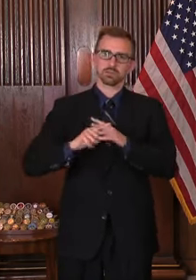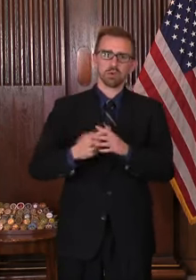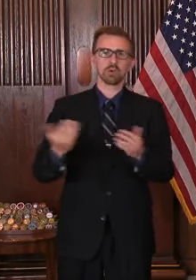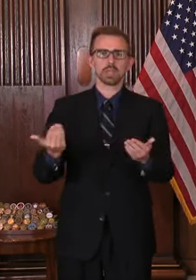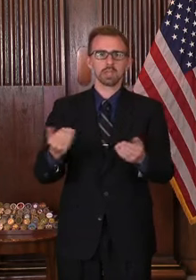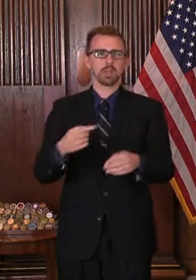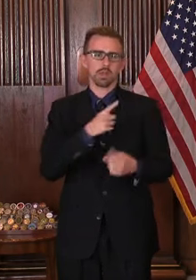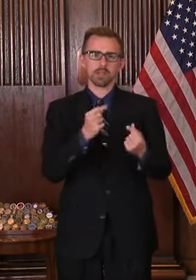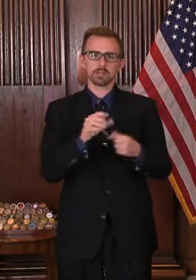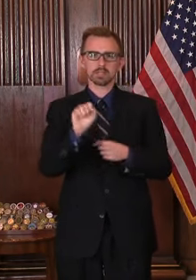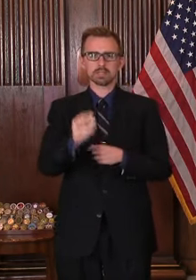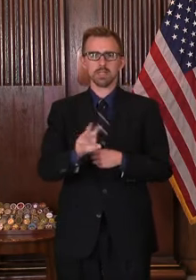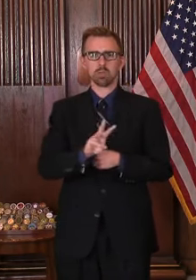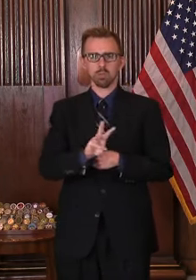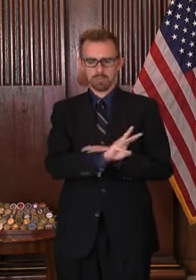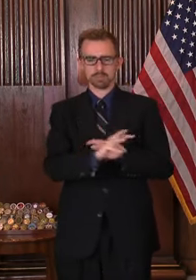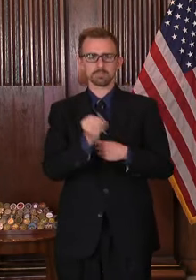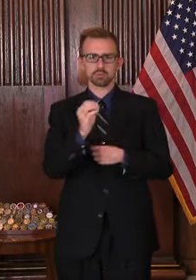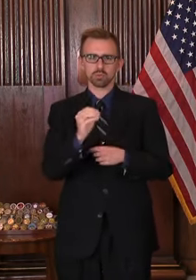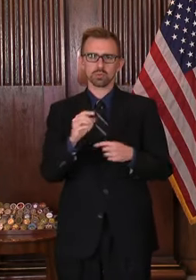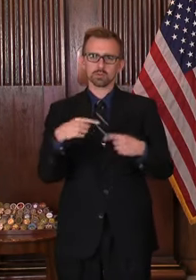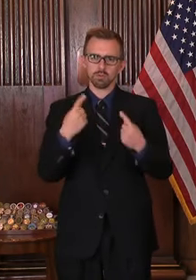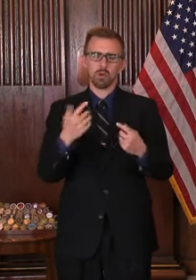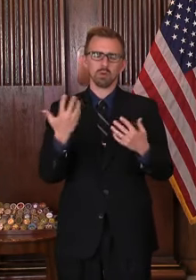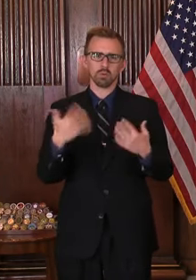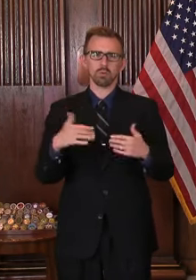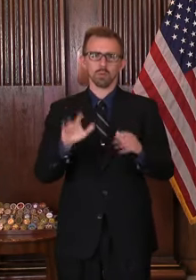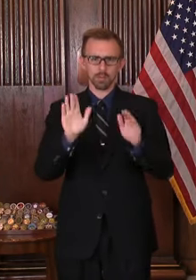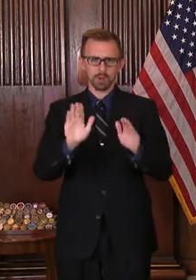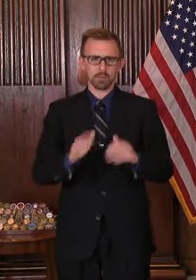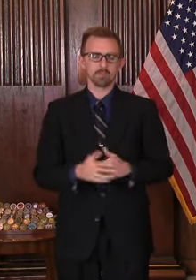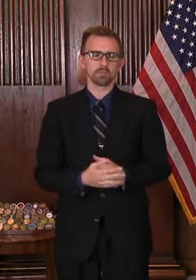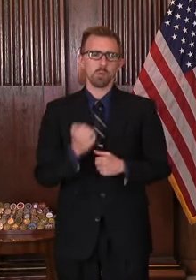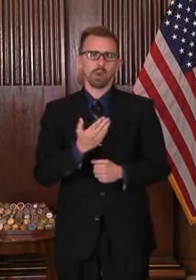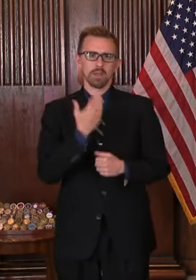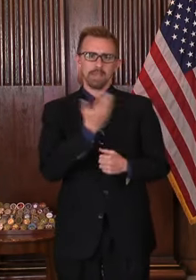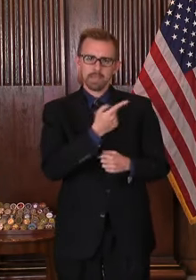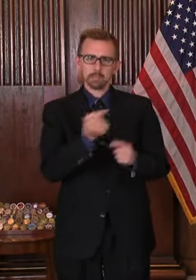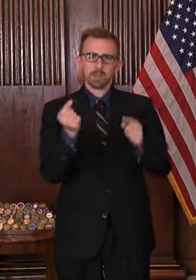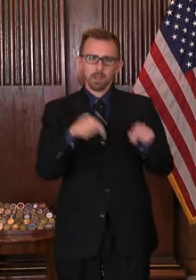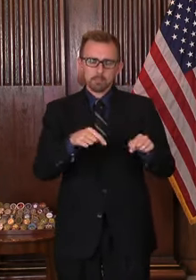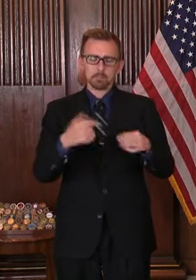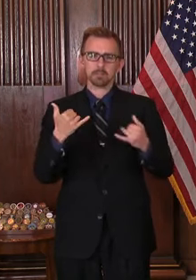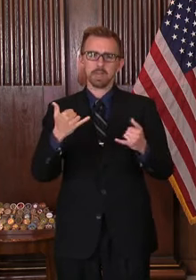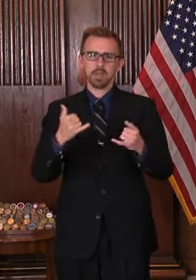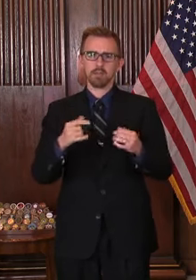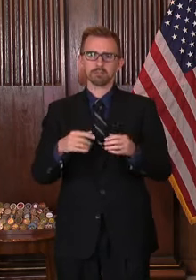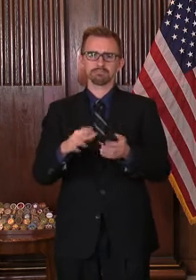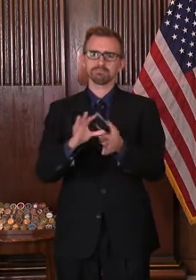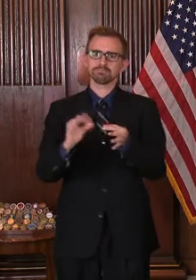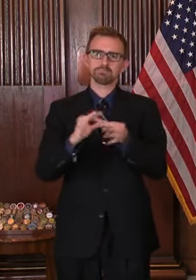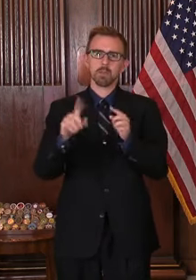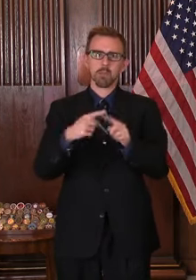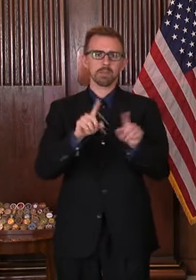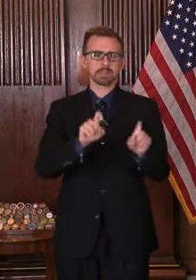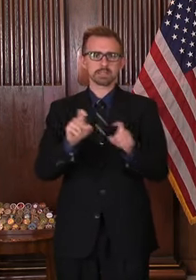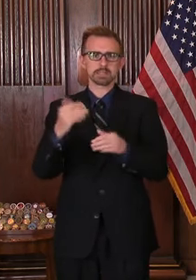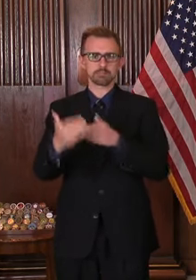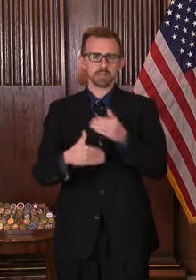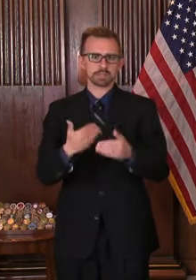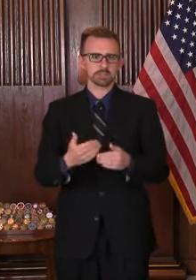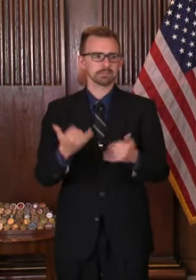they've done in Southwest Missouri is pretty incredible. So we're glad the doctor's taking time to come up here today to visit with you about the testing process. Dr.